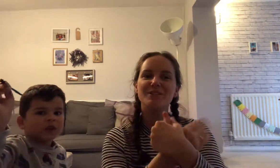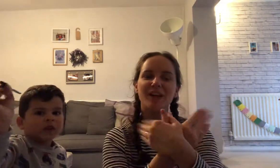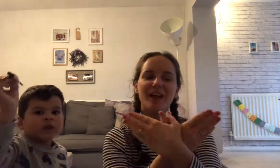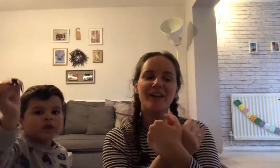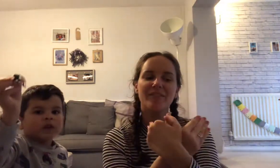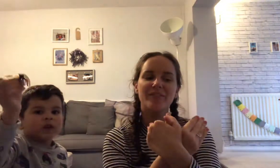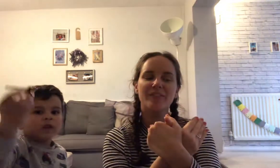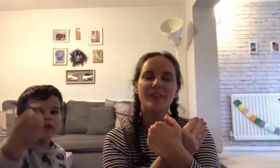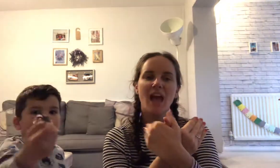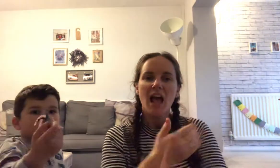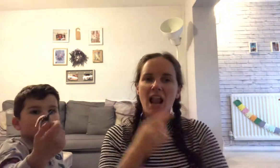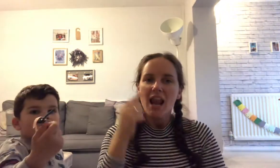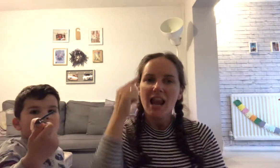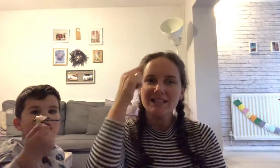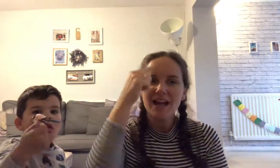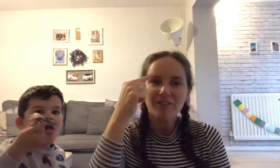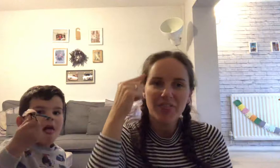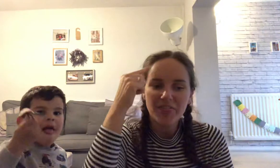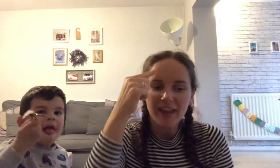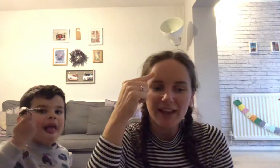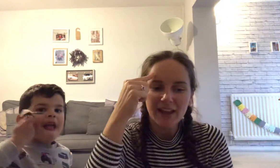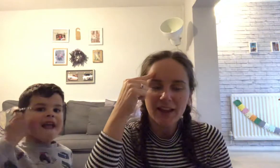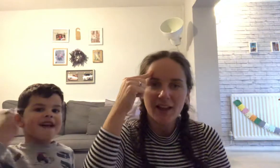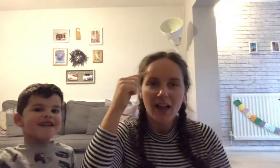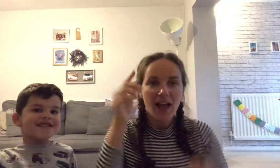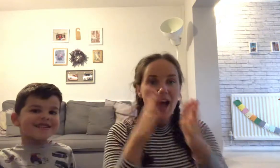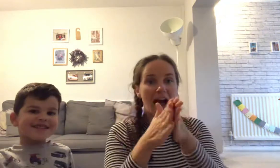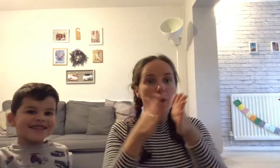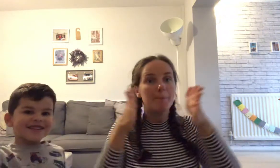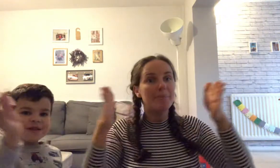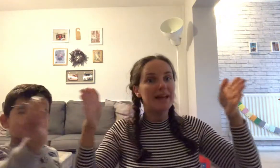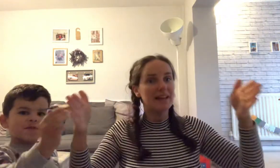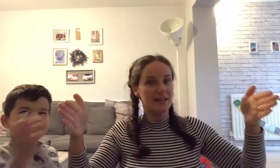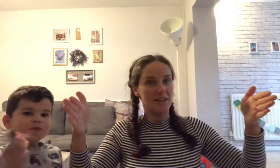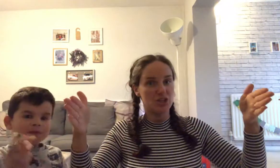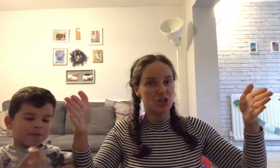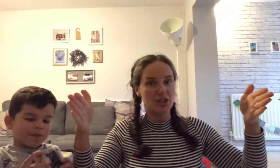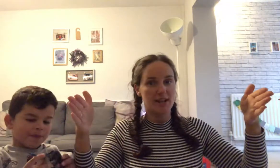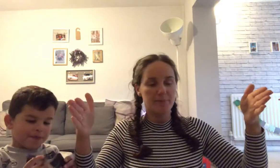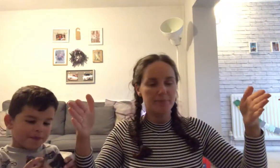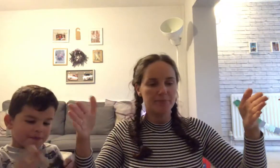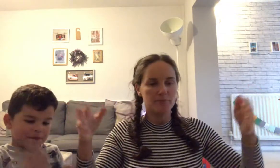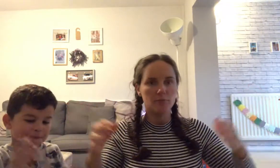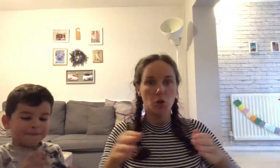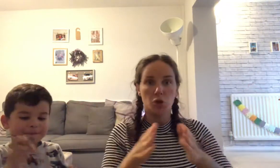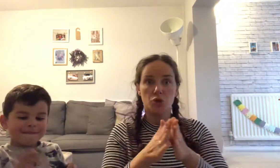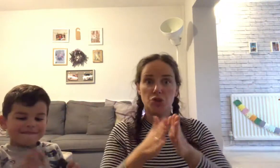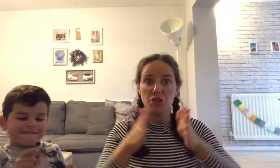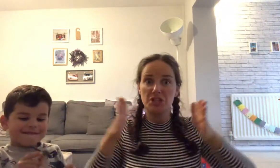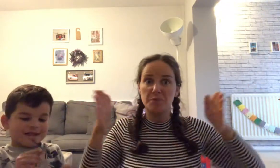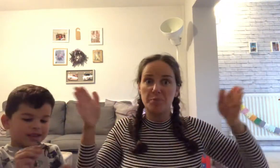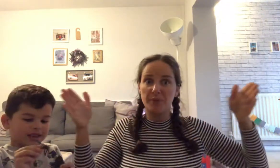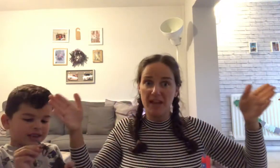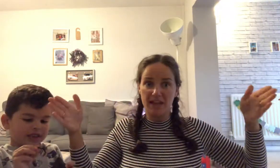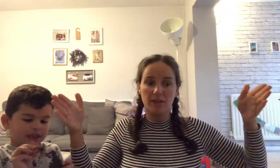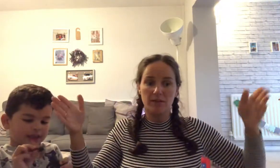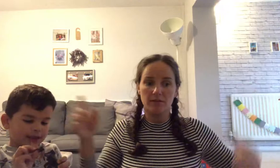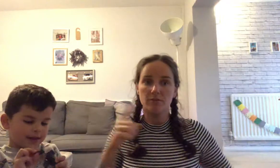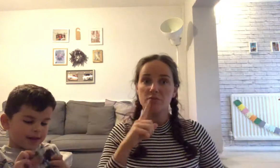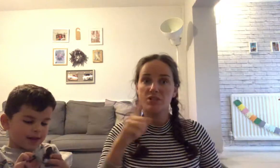Butterfly. Let's have a think. How big is she? She's big, said